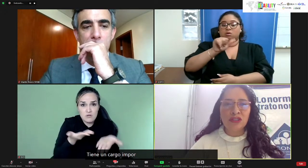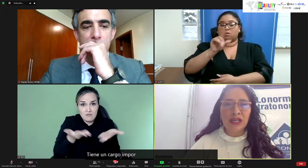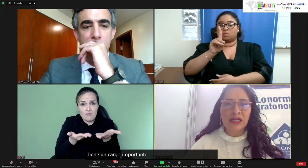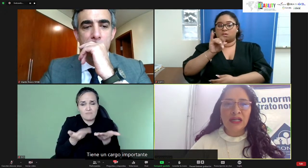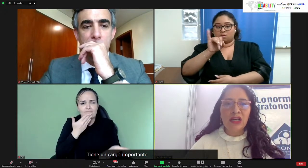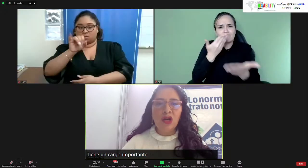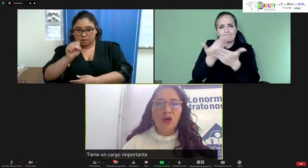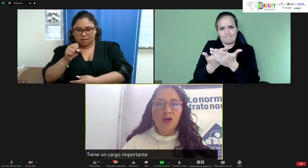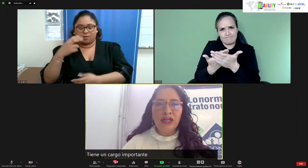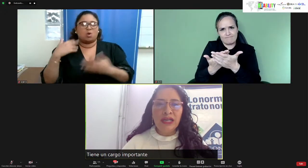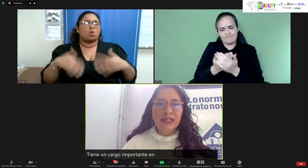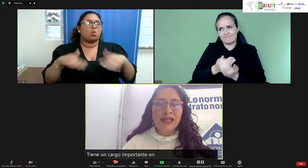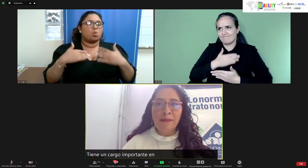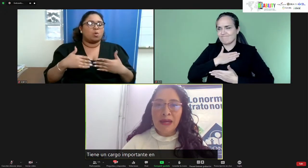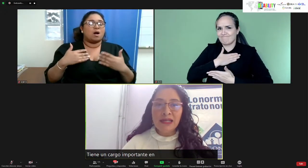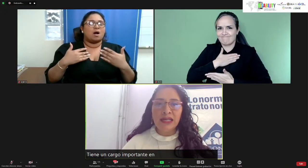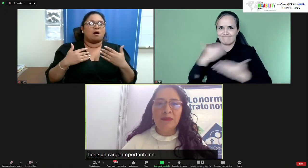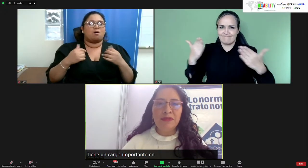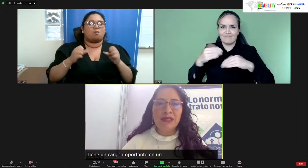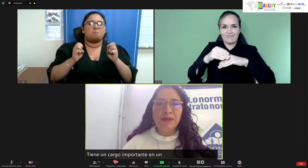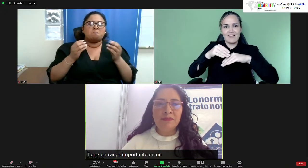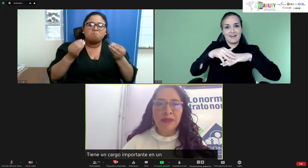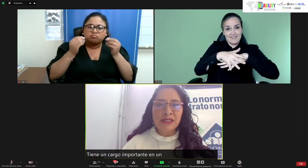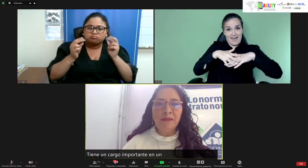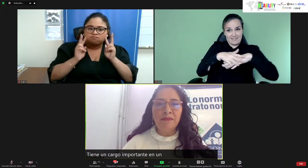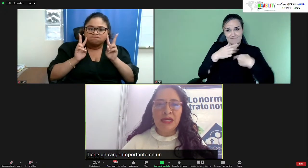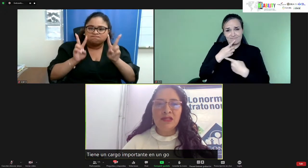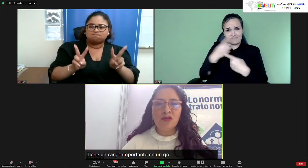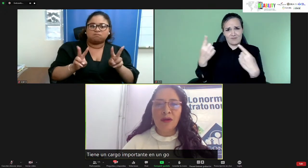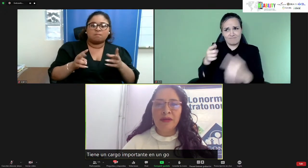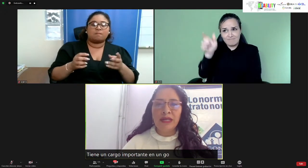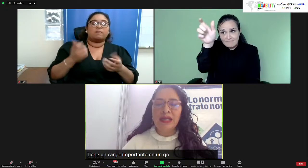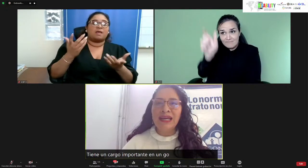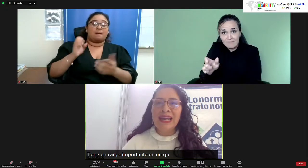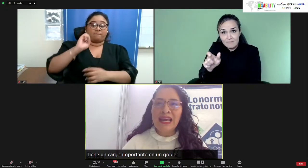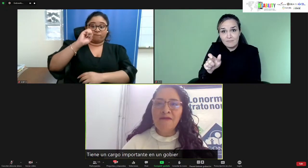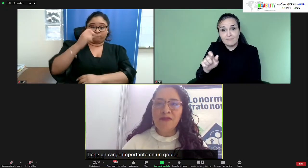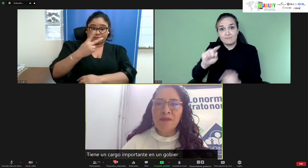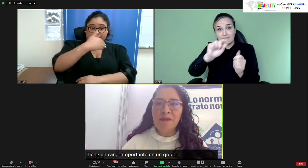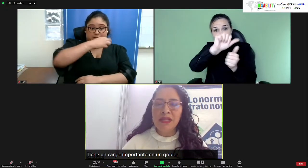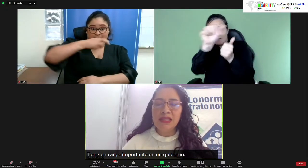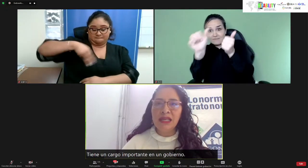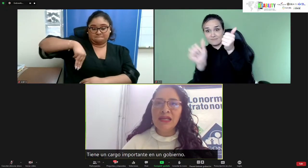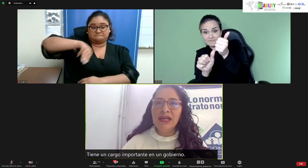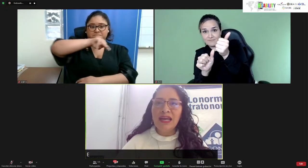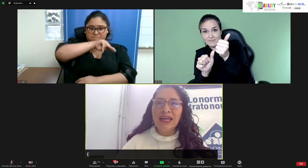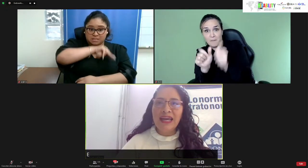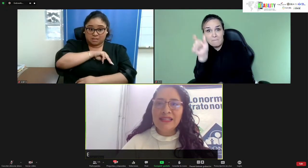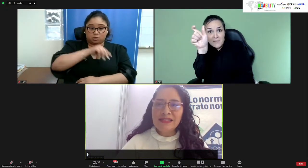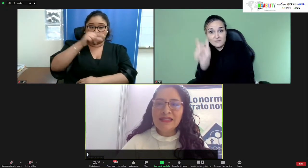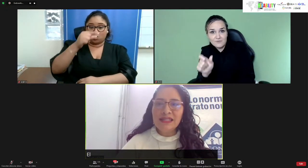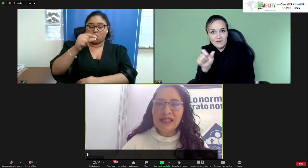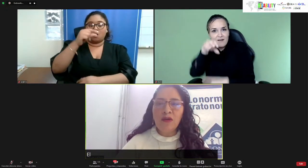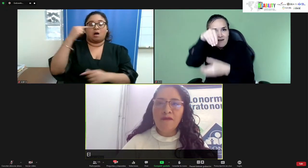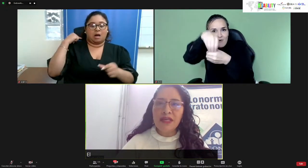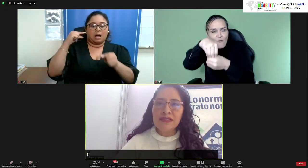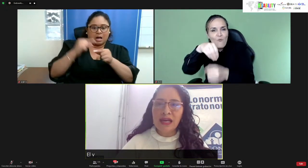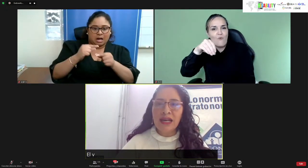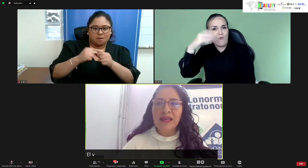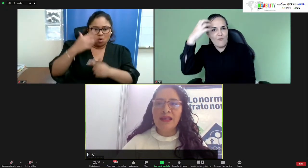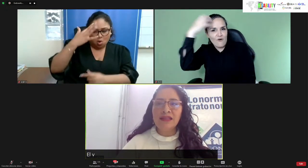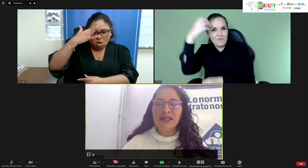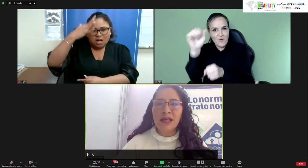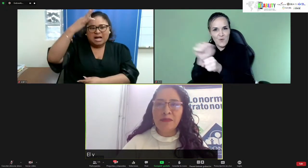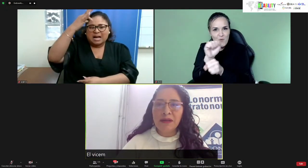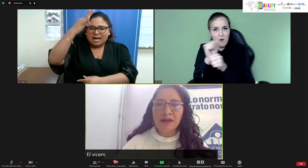organizers it's an honor to know the device that advise minister gabriel firmly